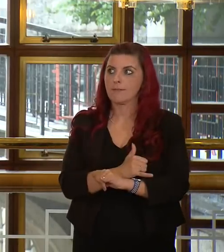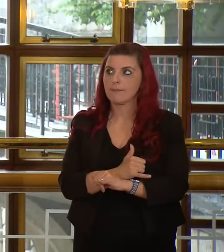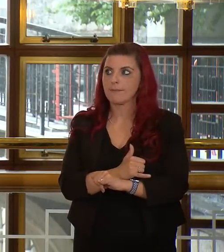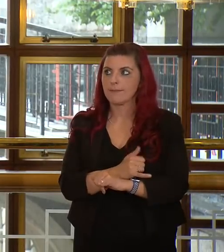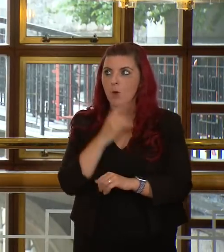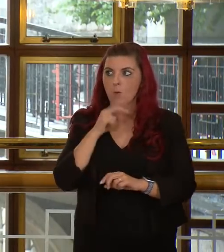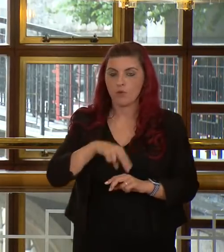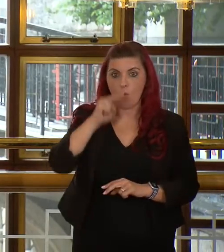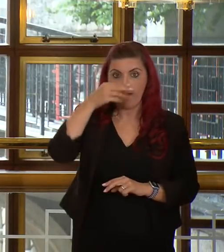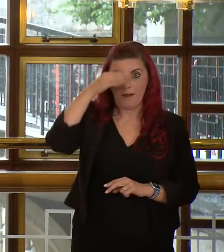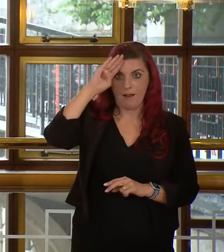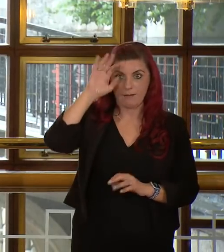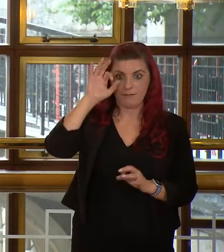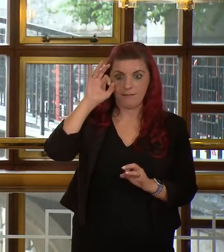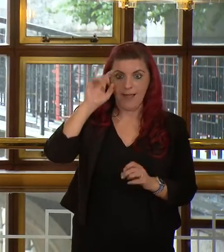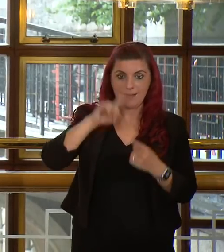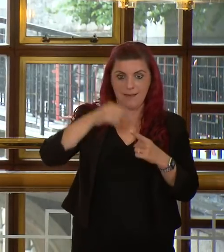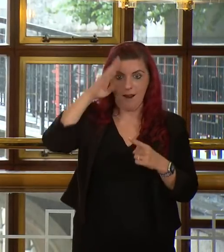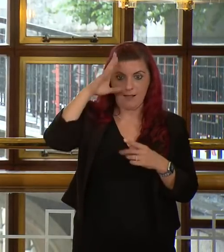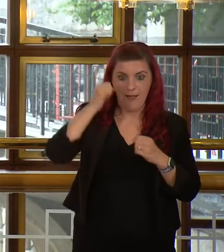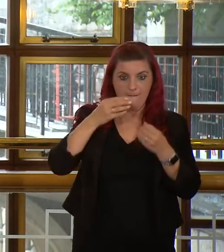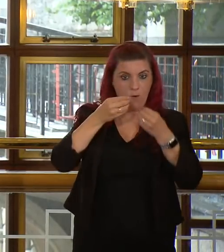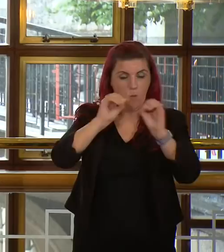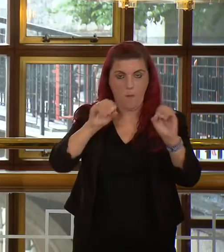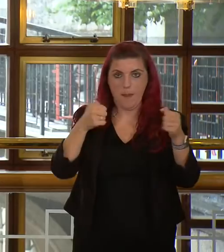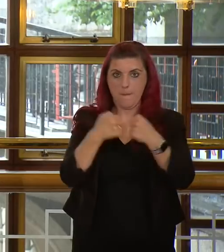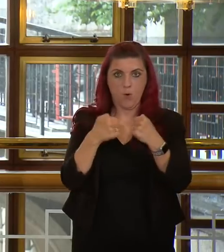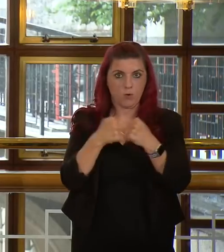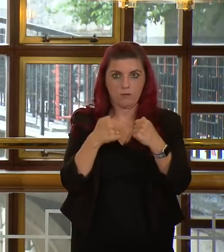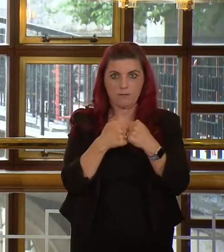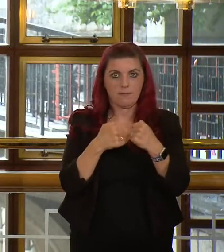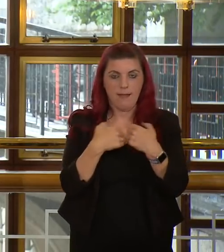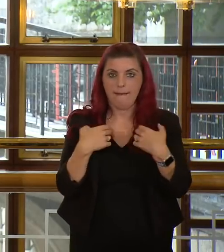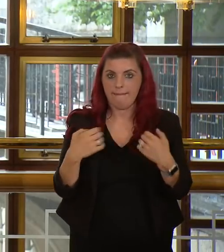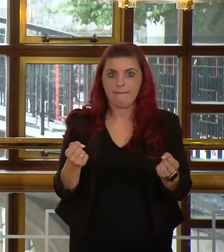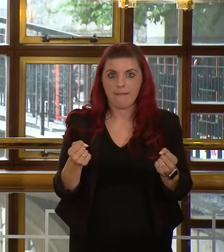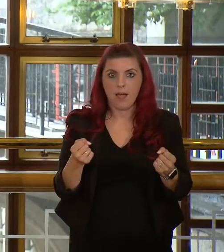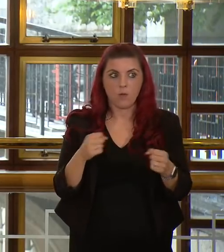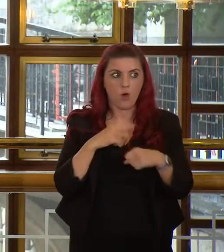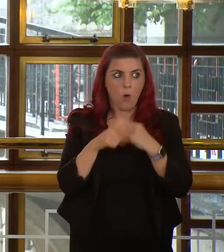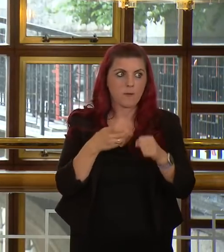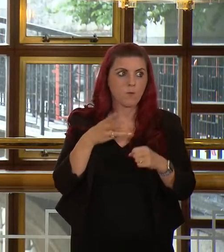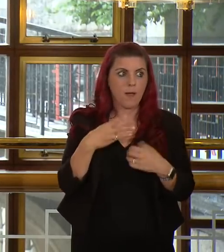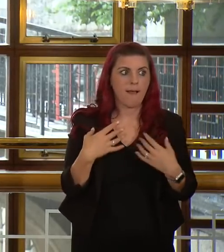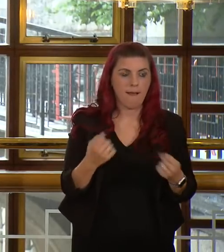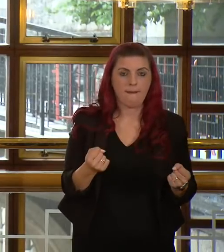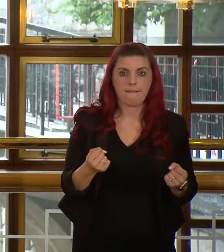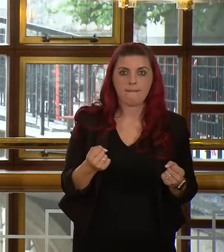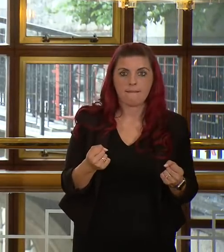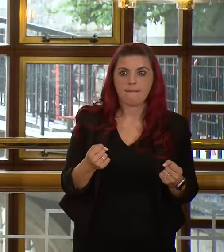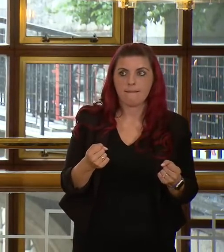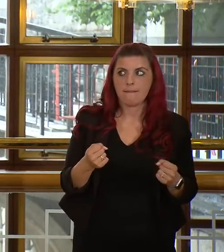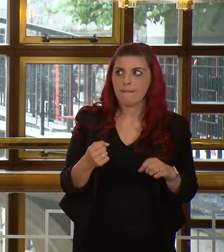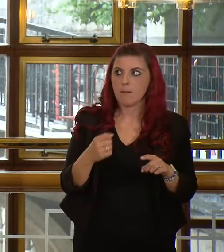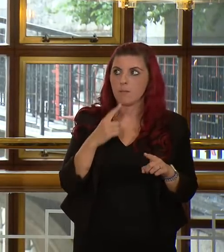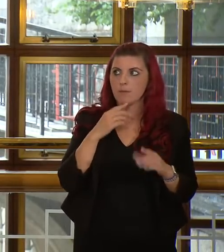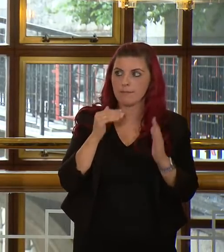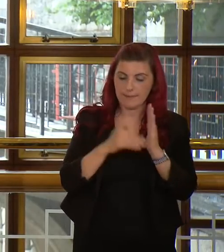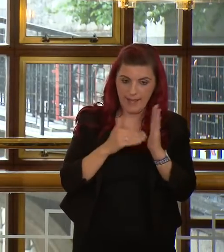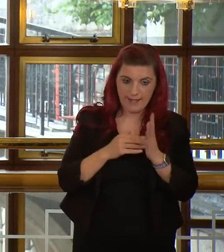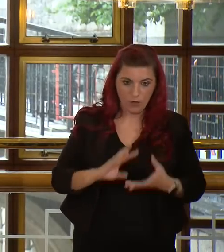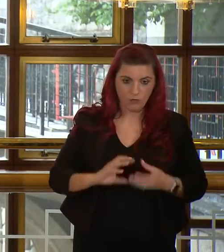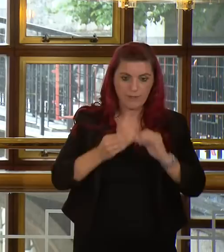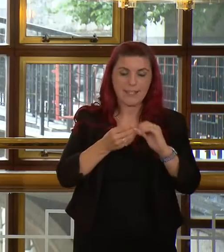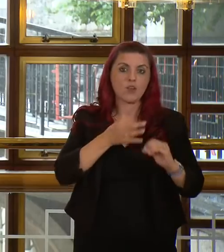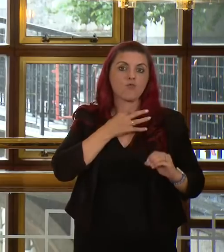Northern Ireland and Ireland have an open border. We always will, if I have anything to do with it. And yes, that does create a risk of